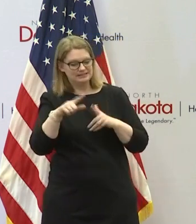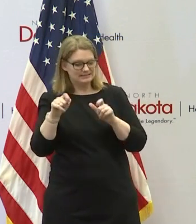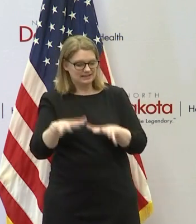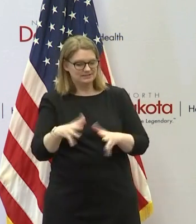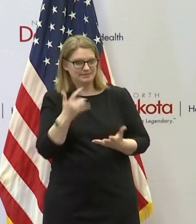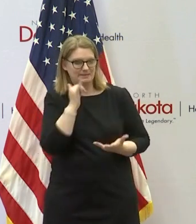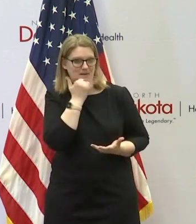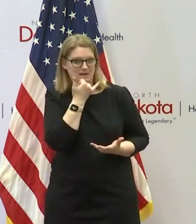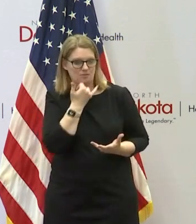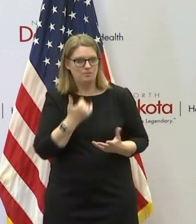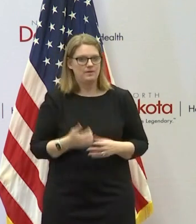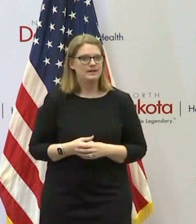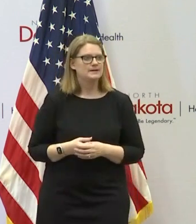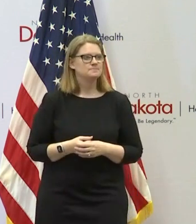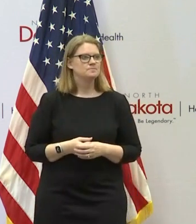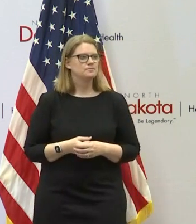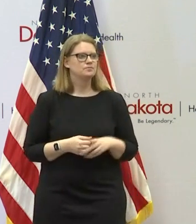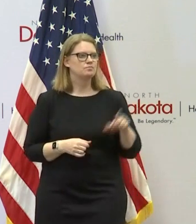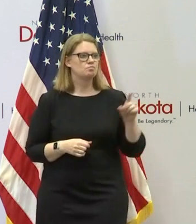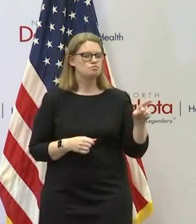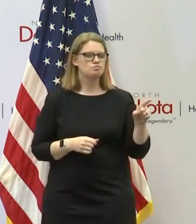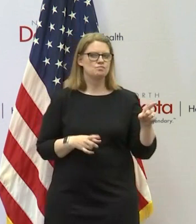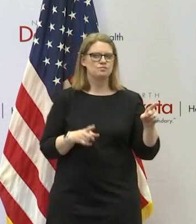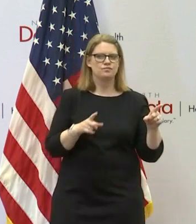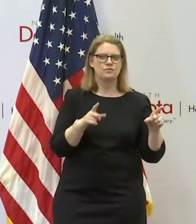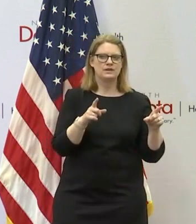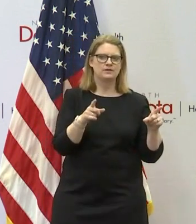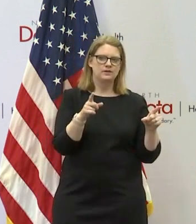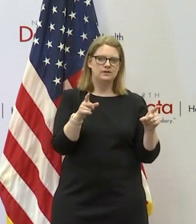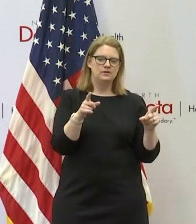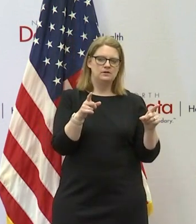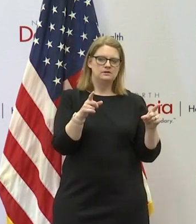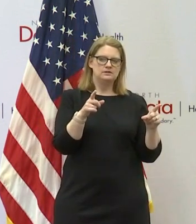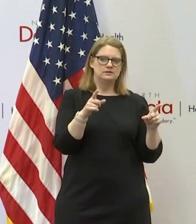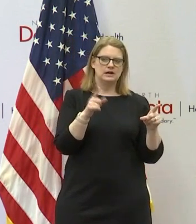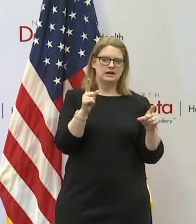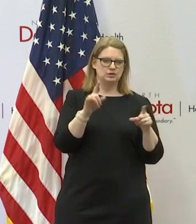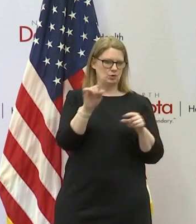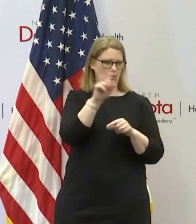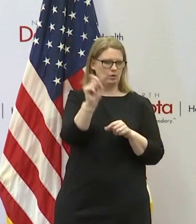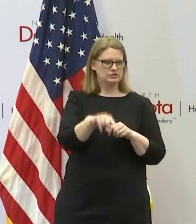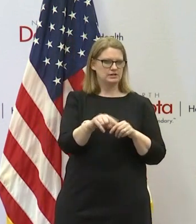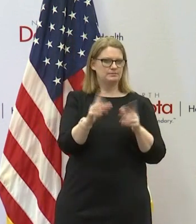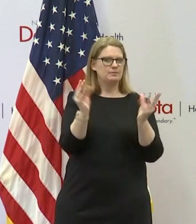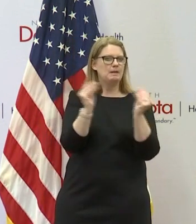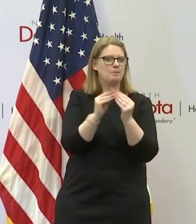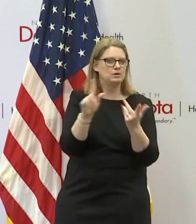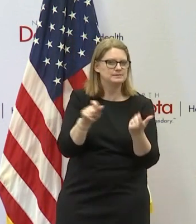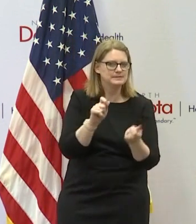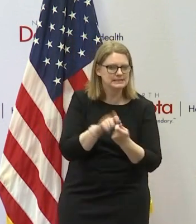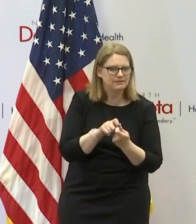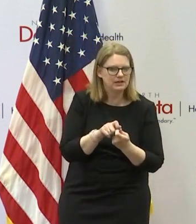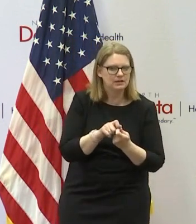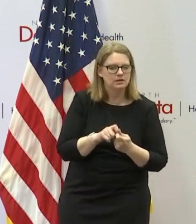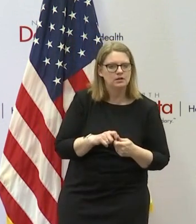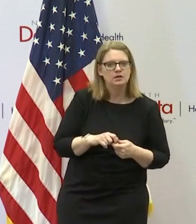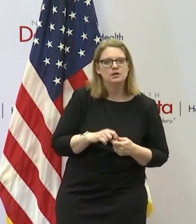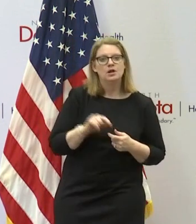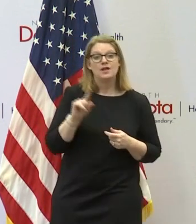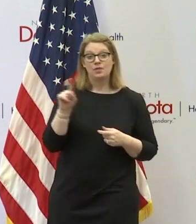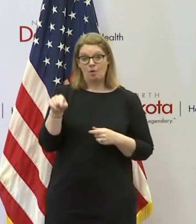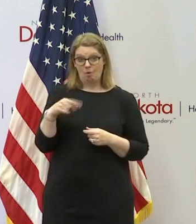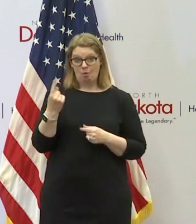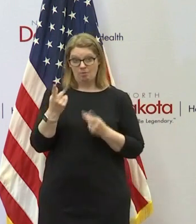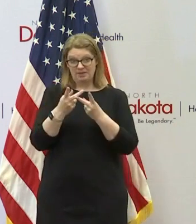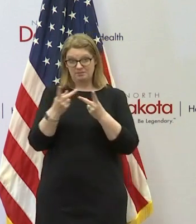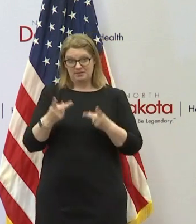faulty. Well, I'd have to drill down on your question a little more, because the only place I've heard that there was